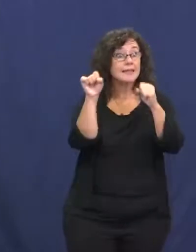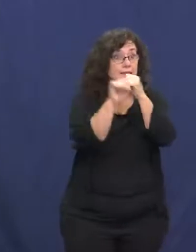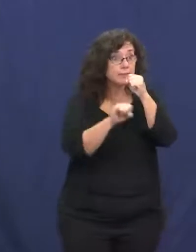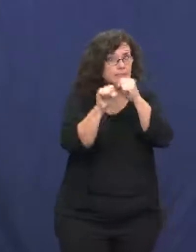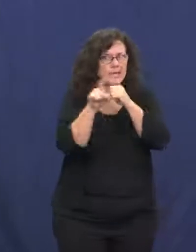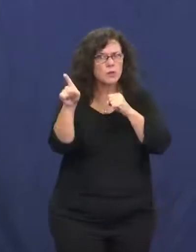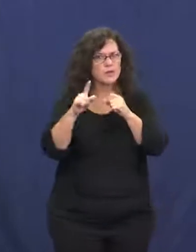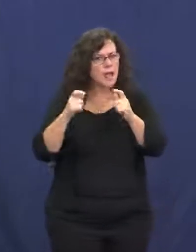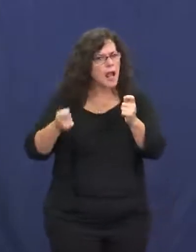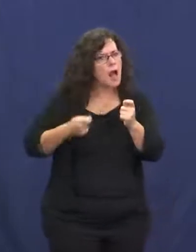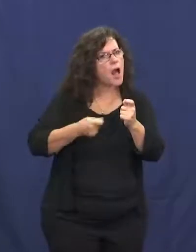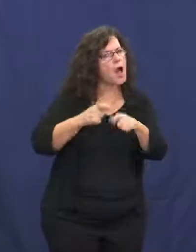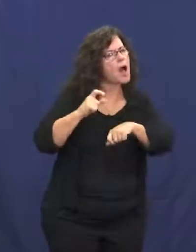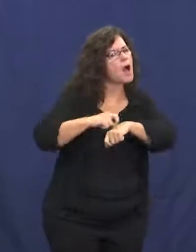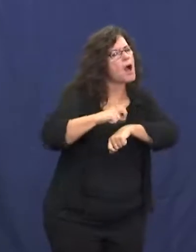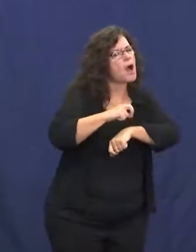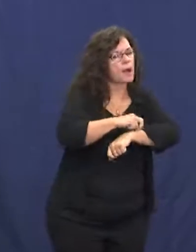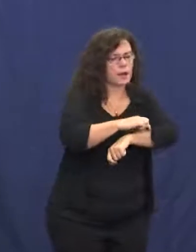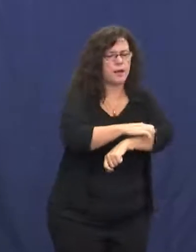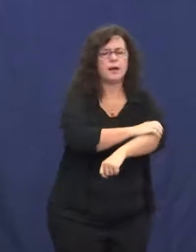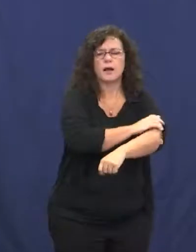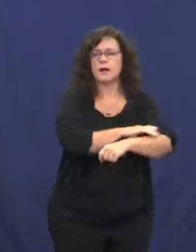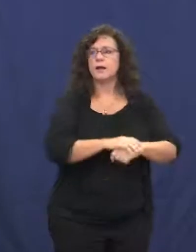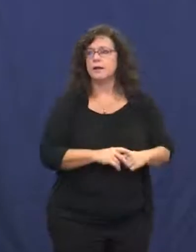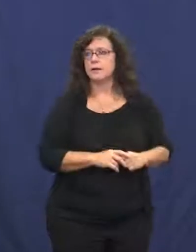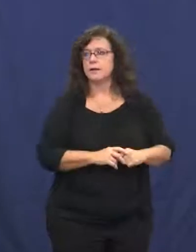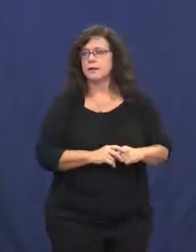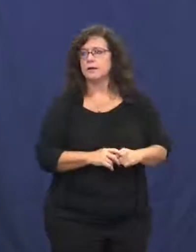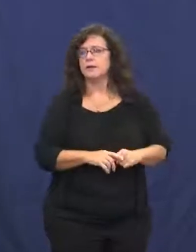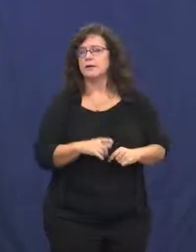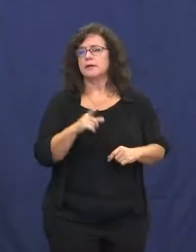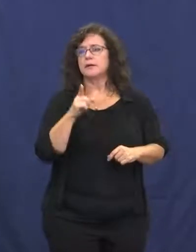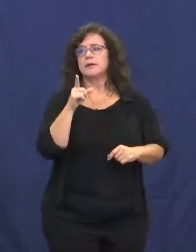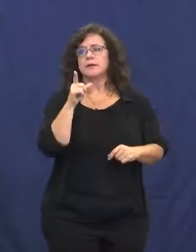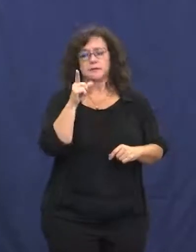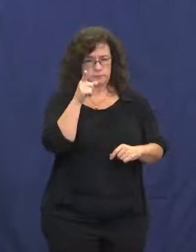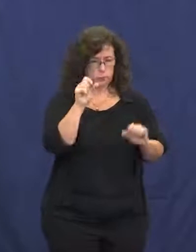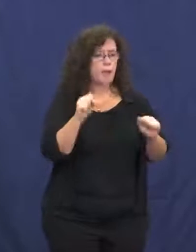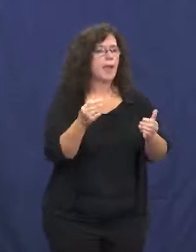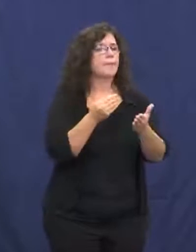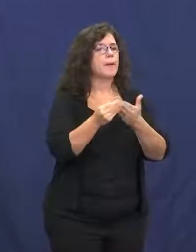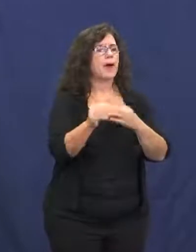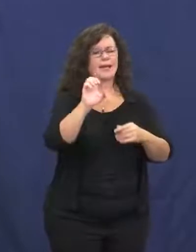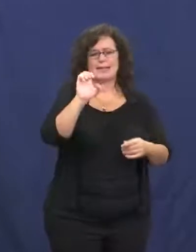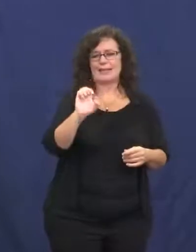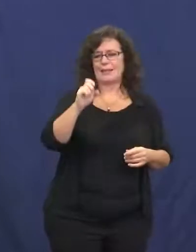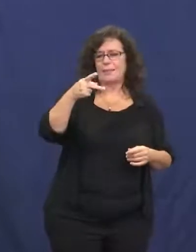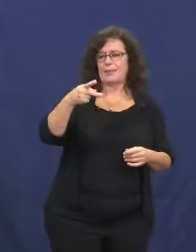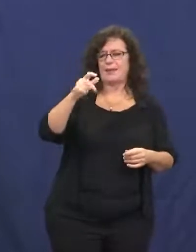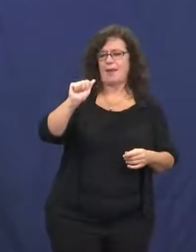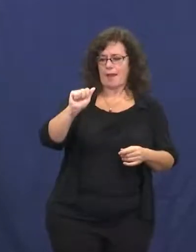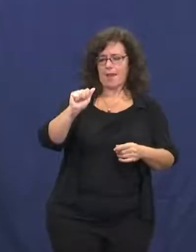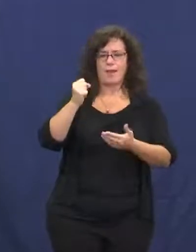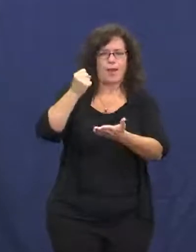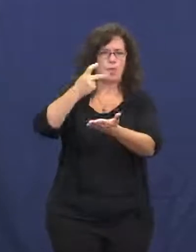bite, it is best advised to purchase an EPA-approved repellent, such as DEET,